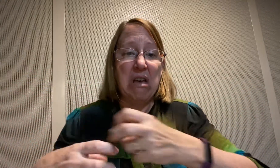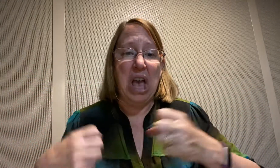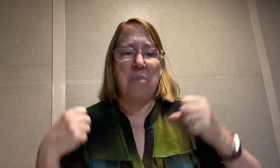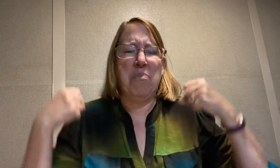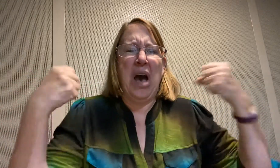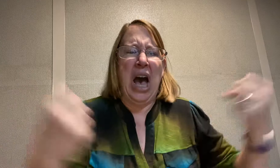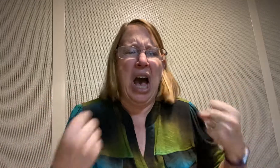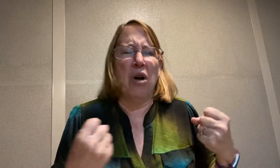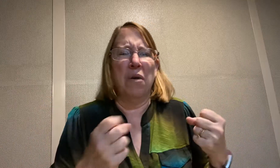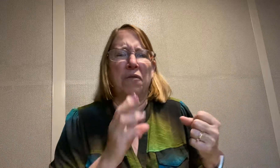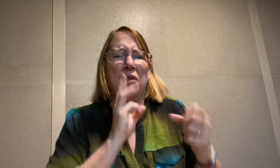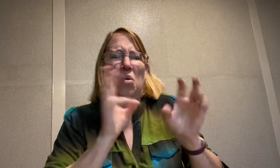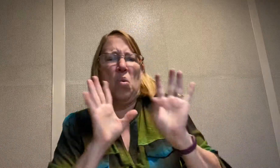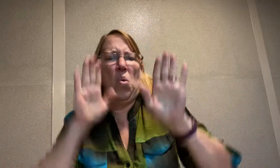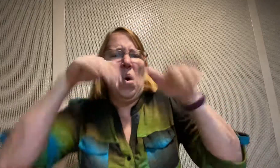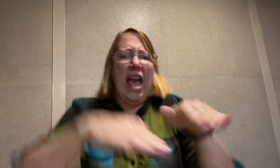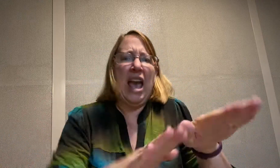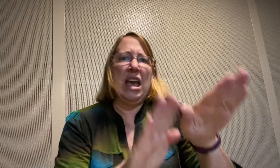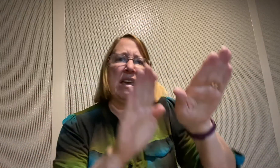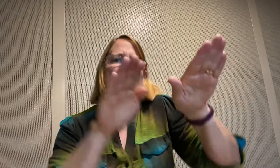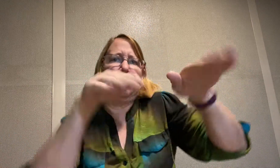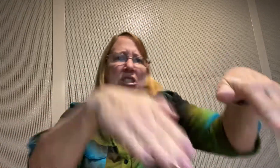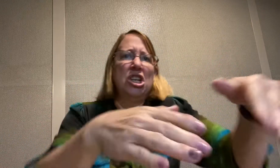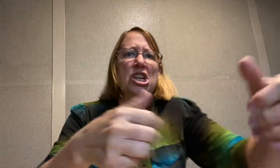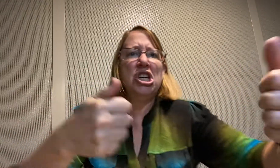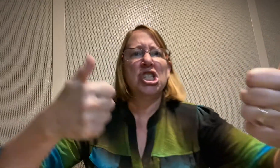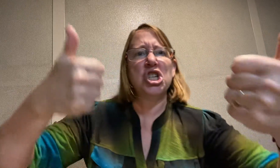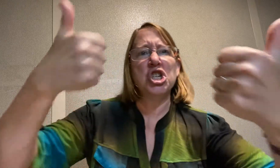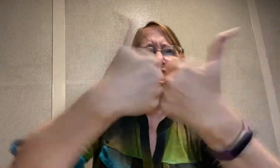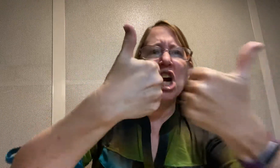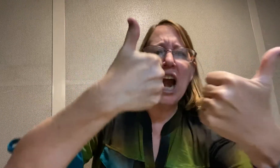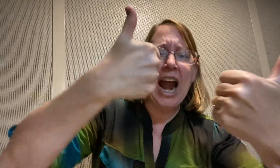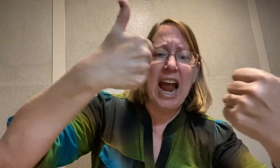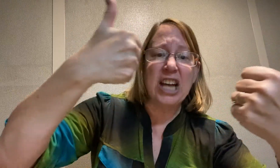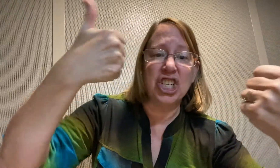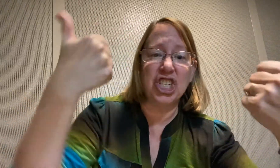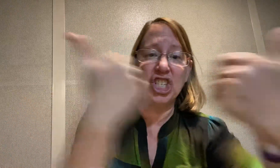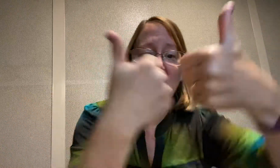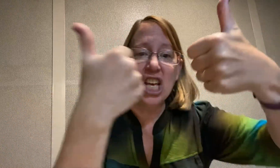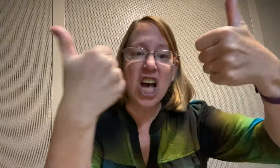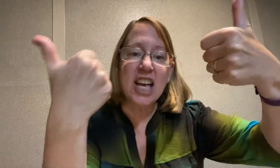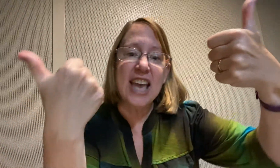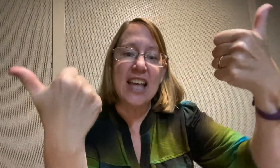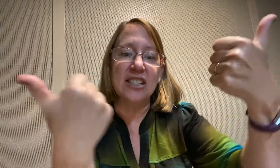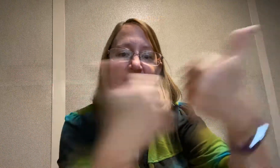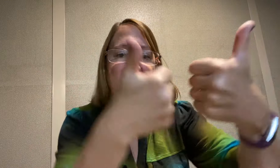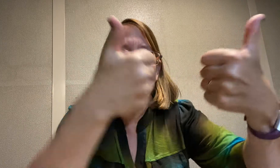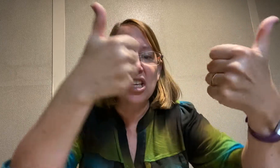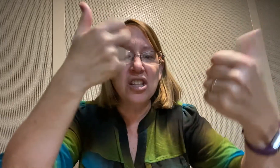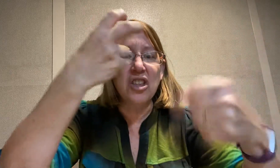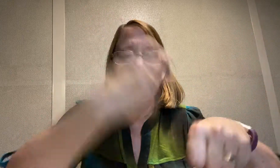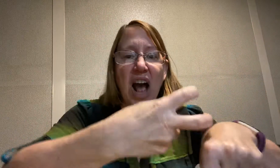and powerful waves crashed against the